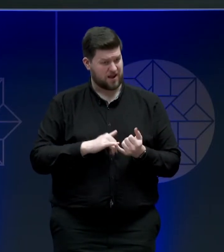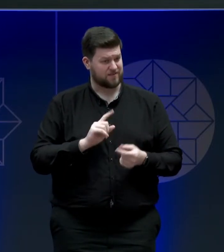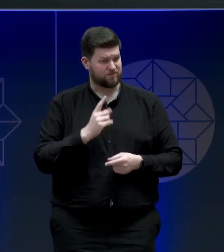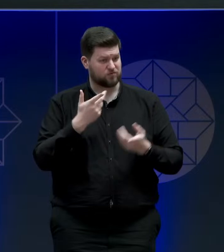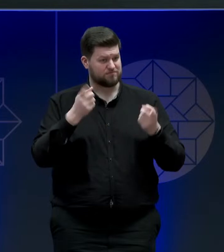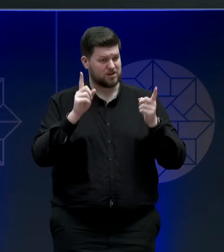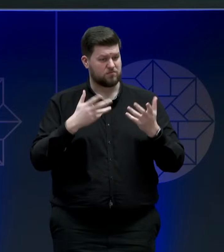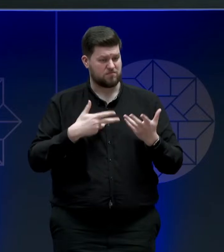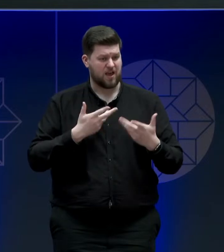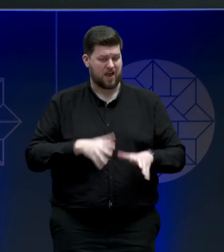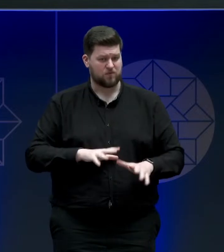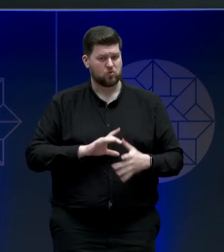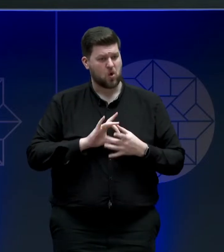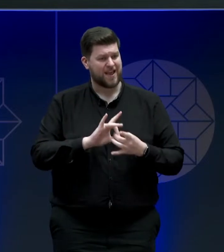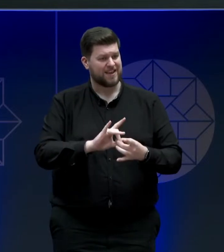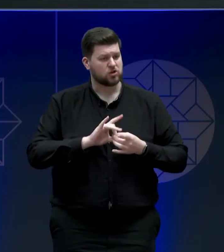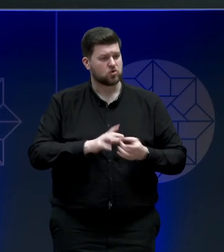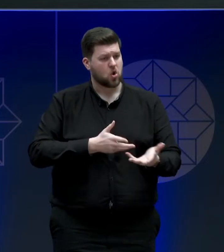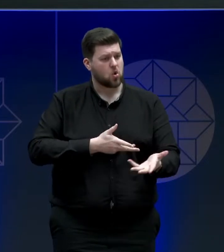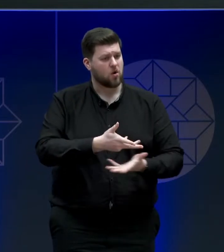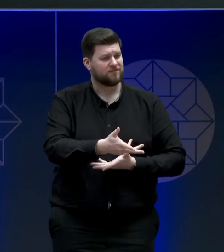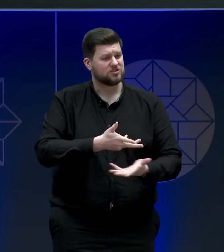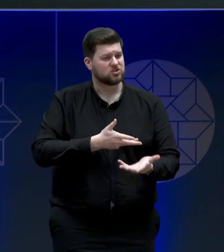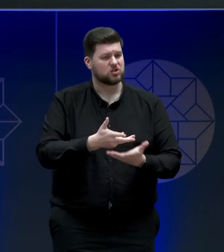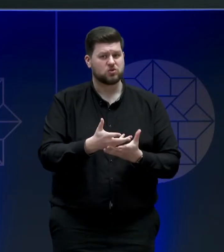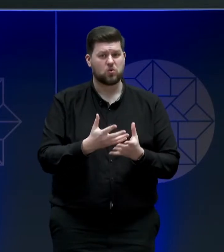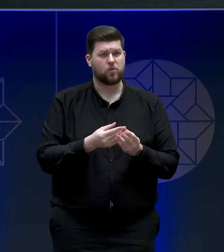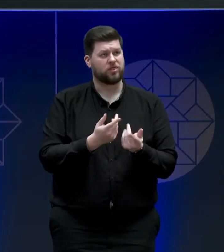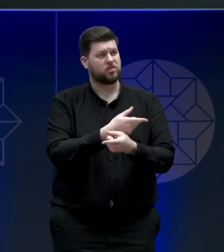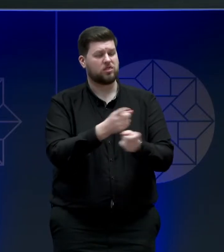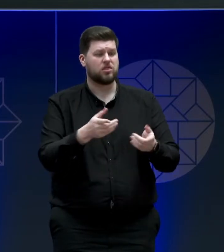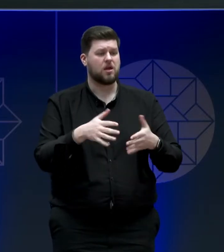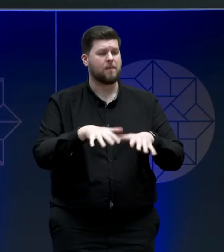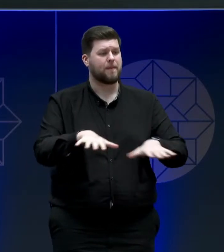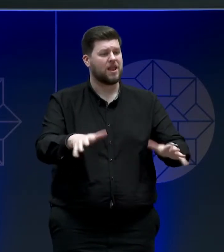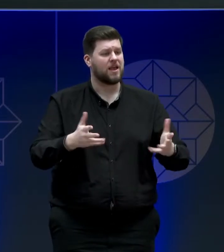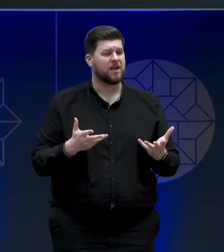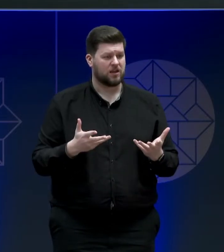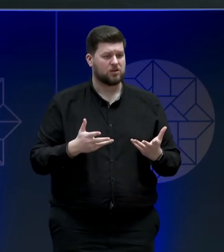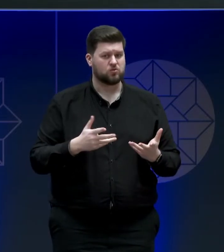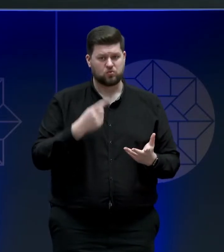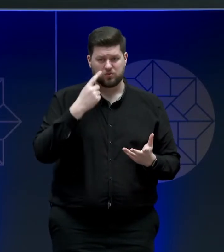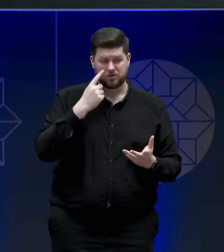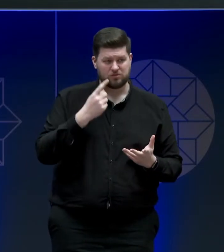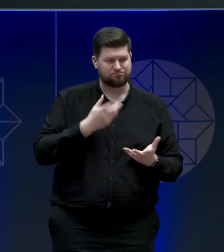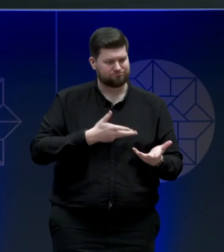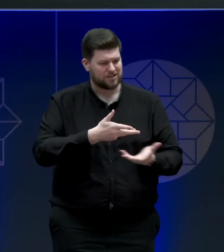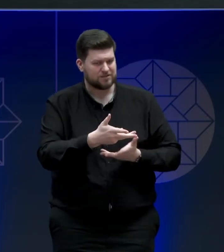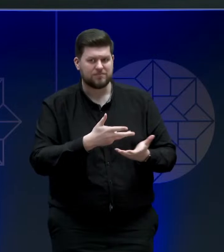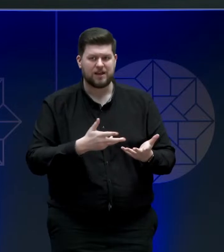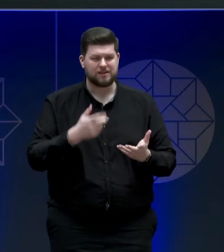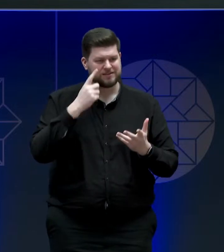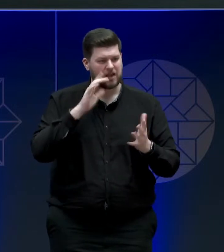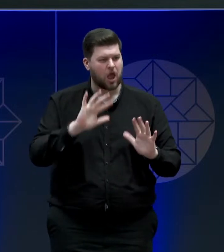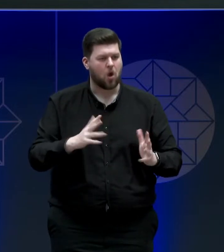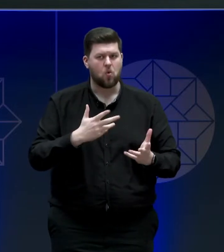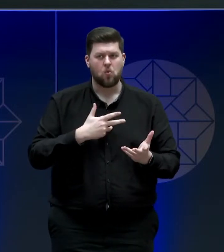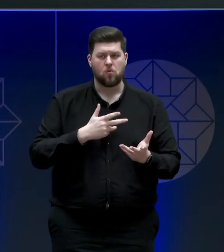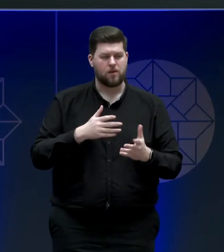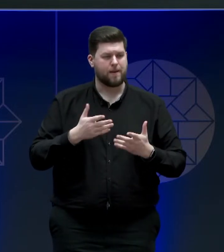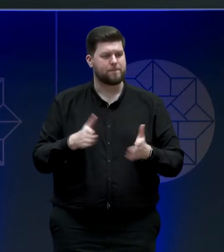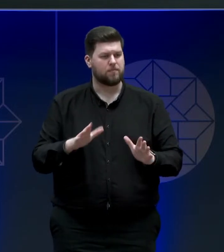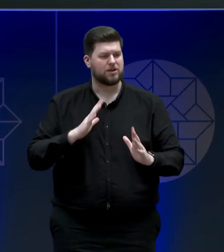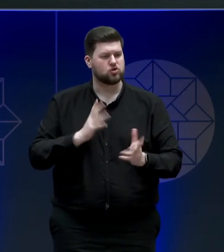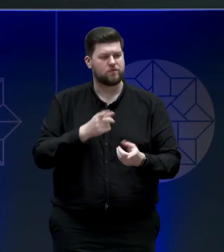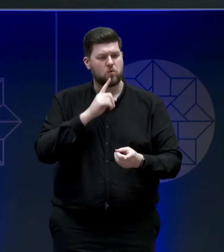us to engage in a conversation and discussion with the public about how services will change. Not that we won't get the services that